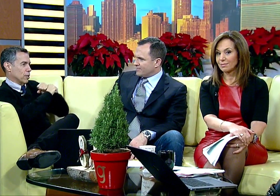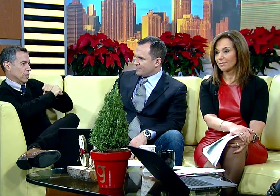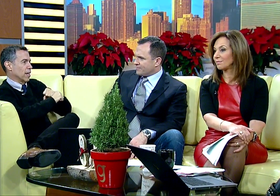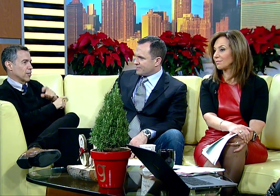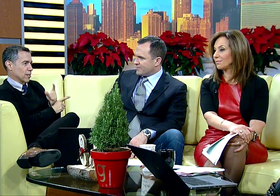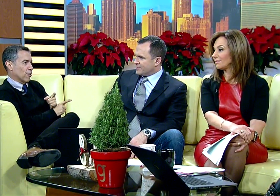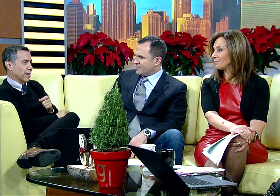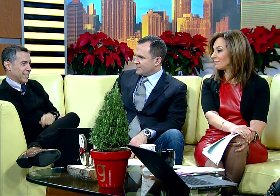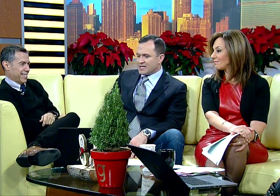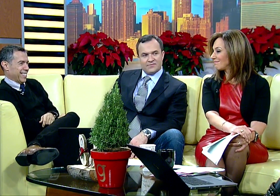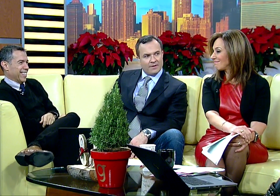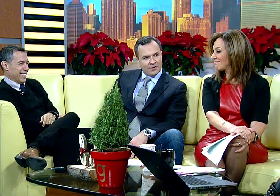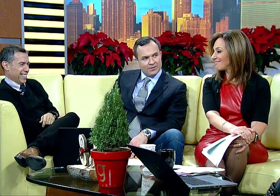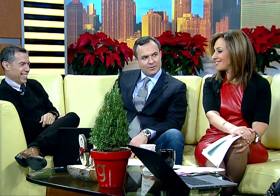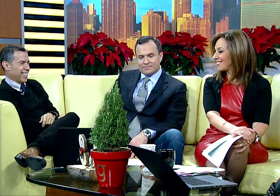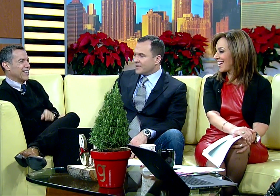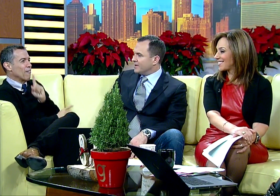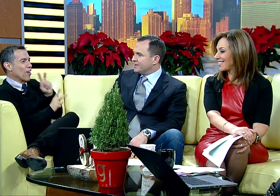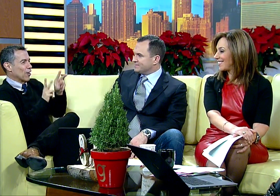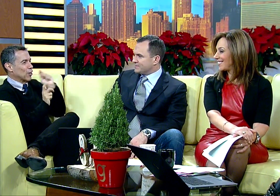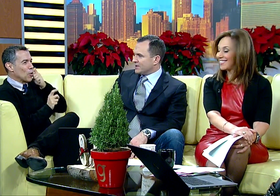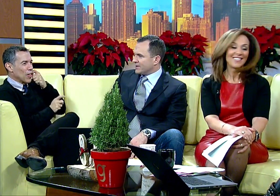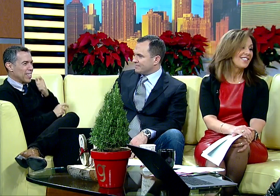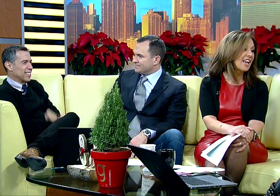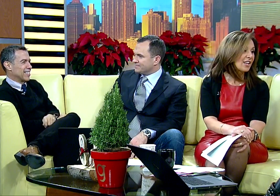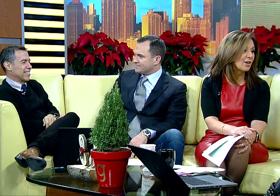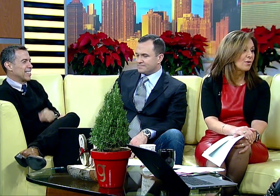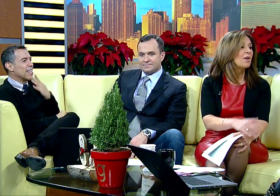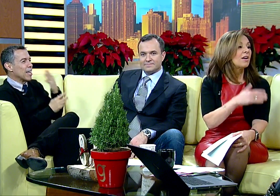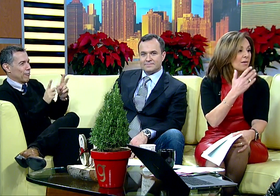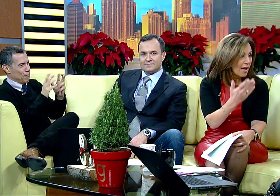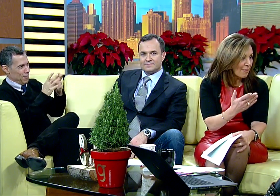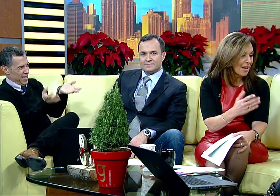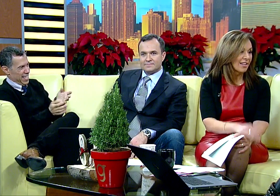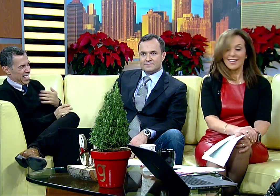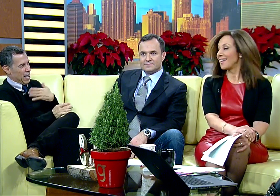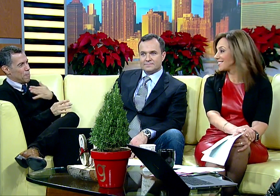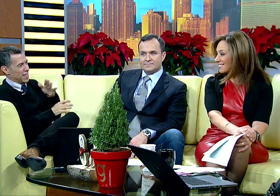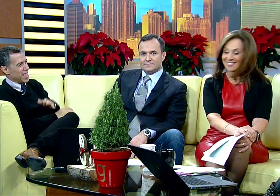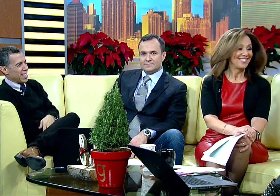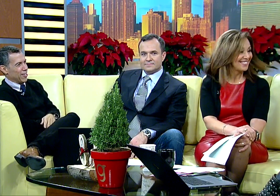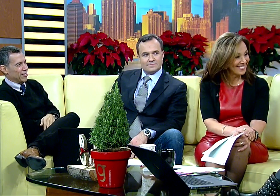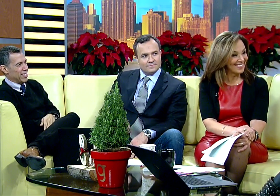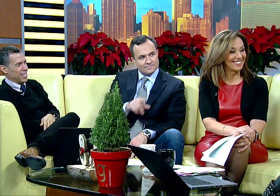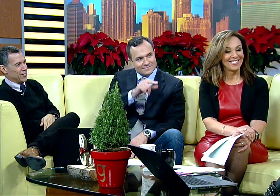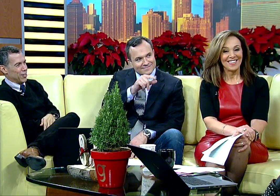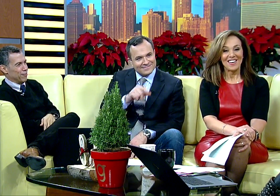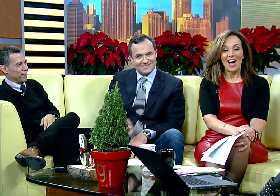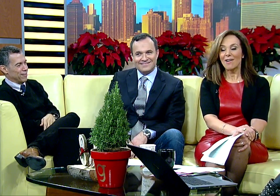person. Yes, that's correct. That's very cool. Excellent. All right. Thank you. Happy holidays. Thank you. You too. All right.